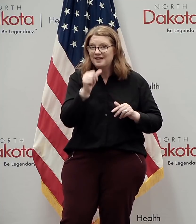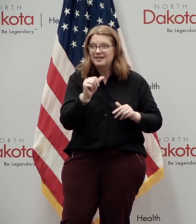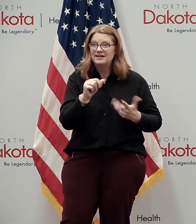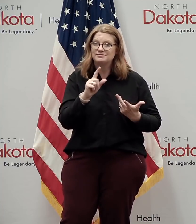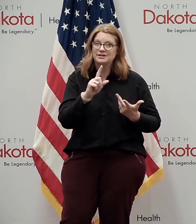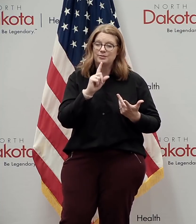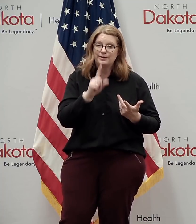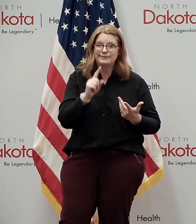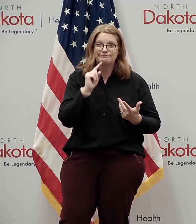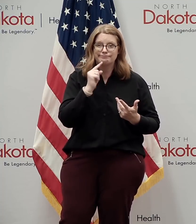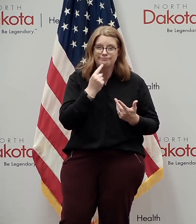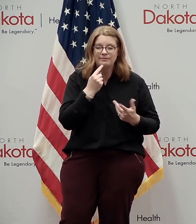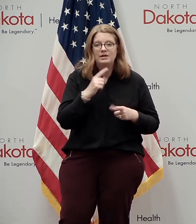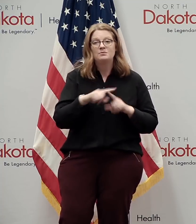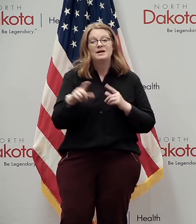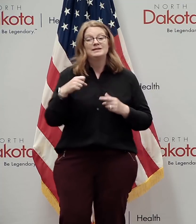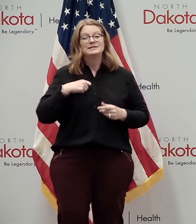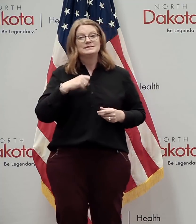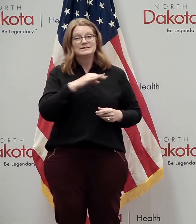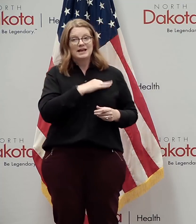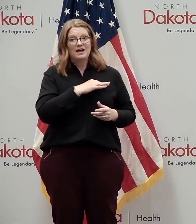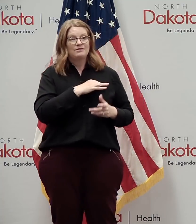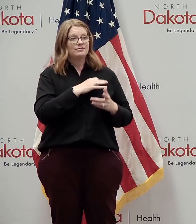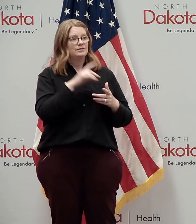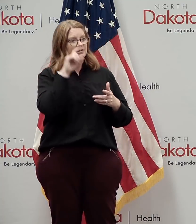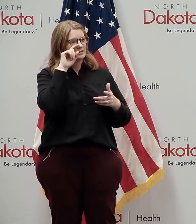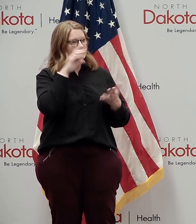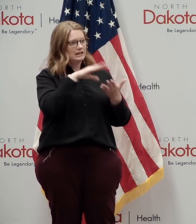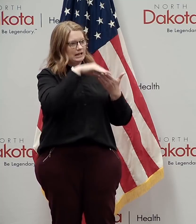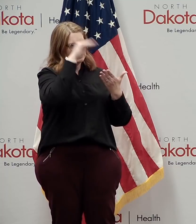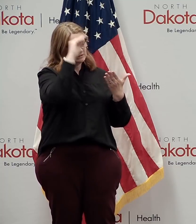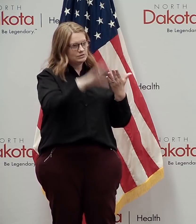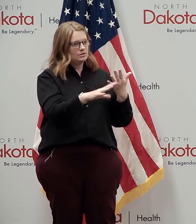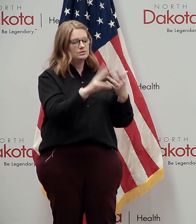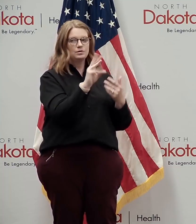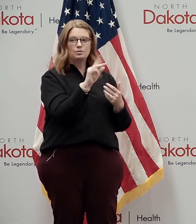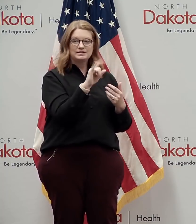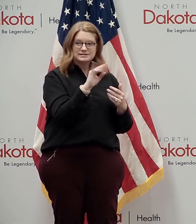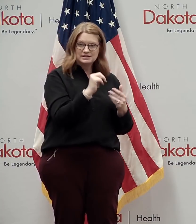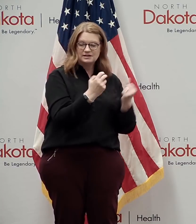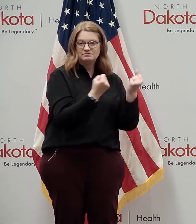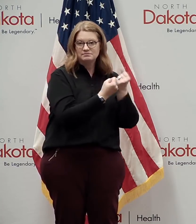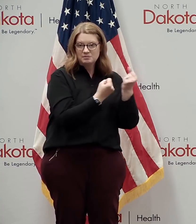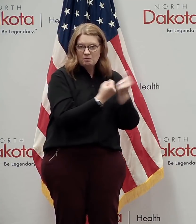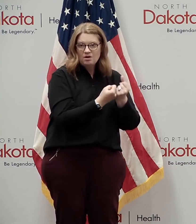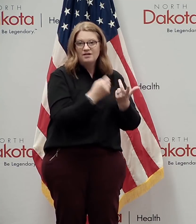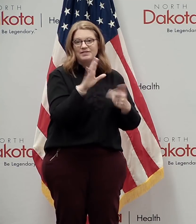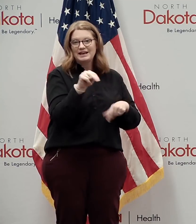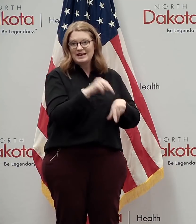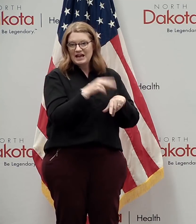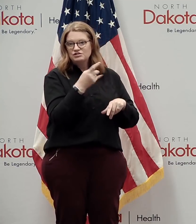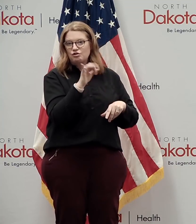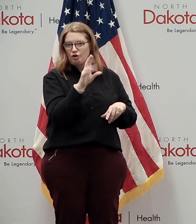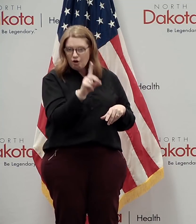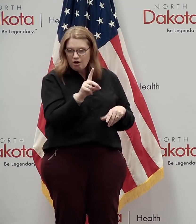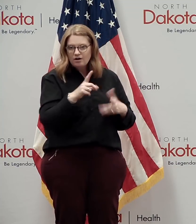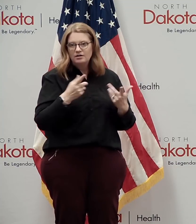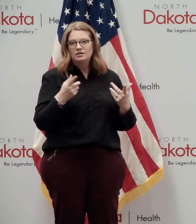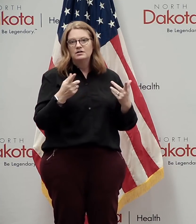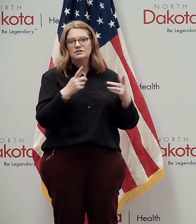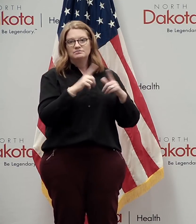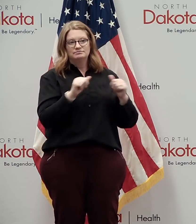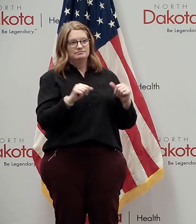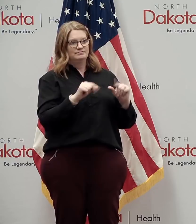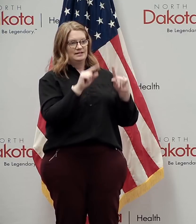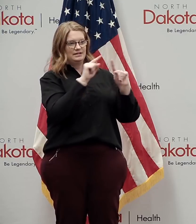the faculty, staff, presidents, and students at Williston will have our support, the National Guard support, the governor's support, but they are the front line.